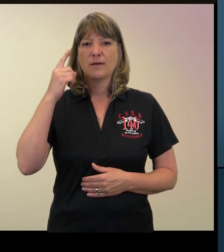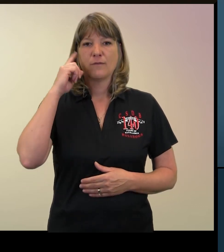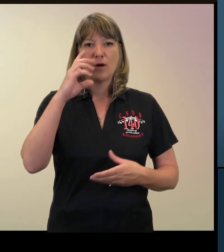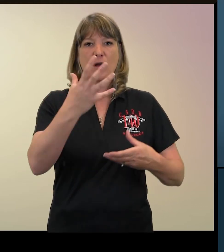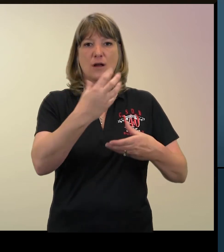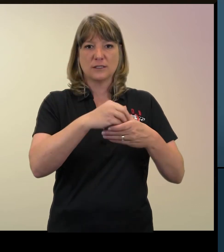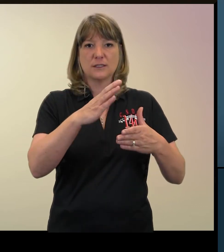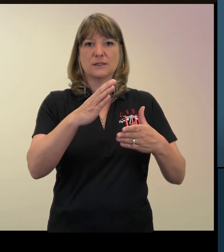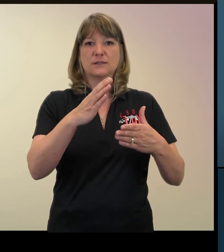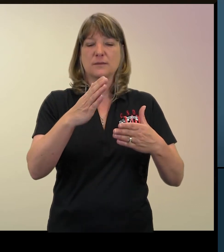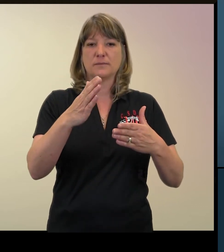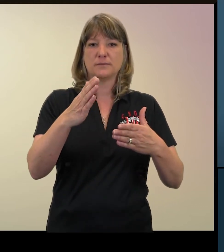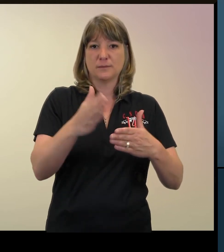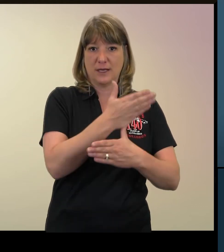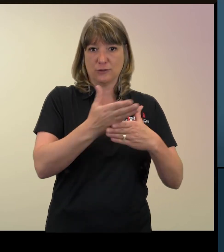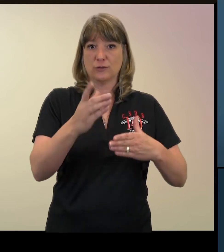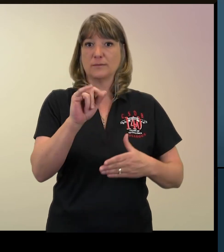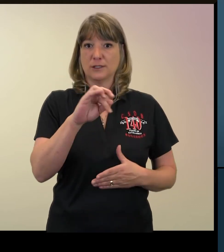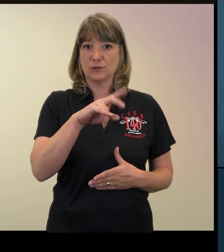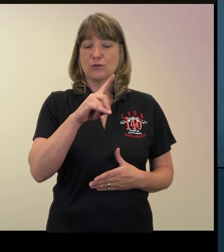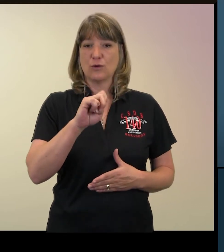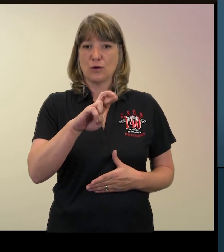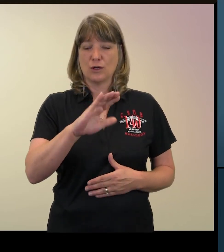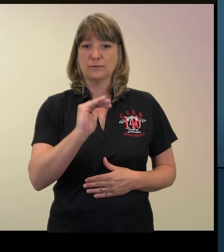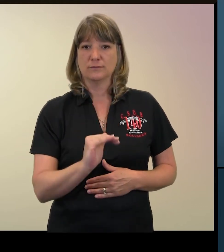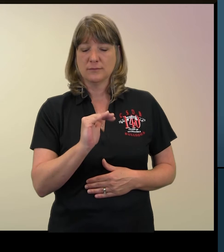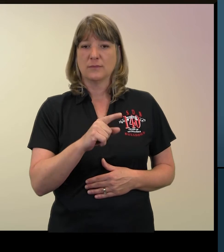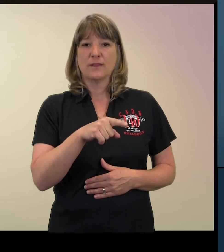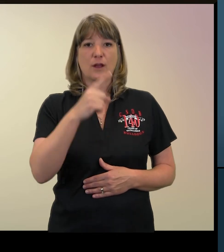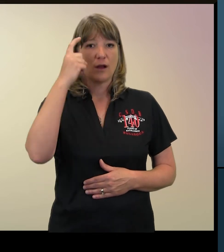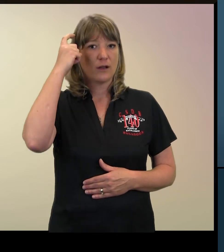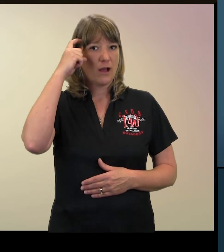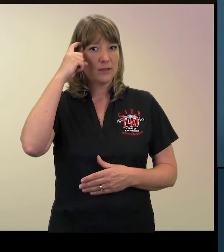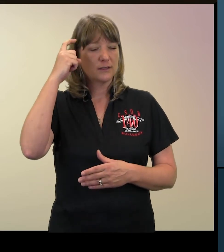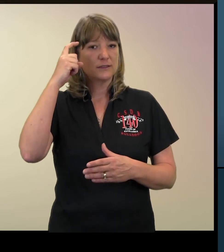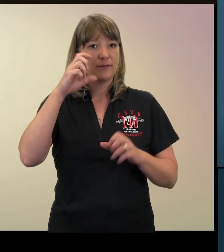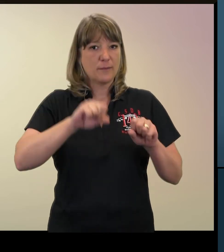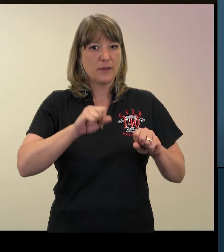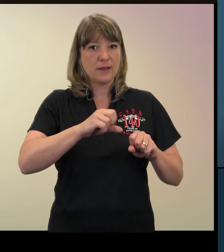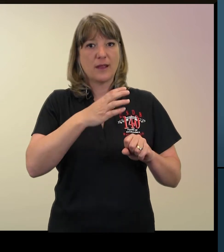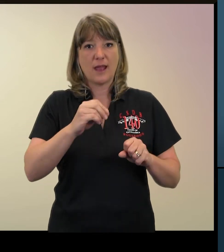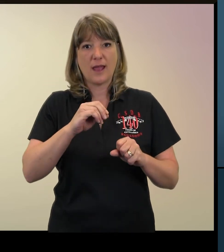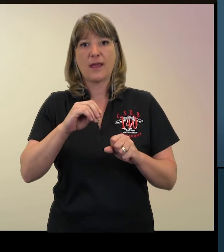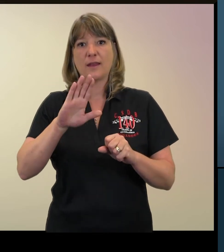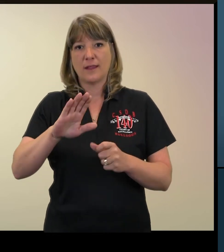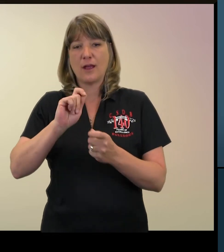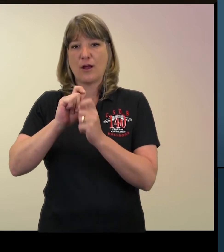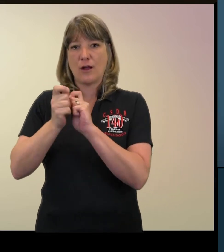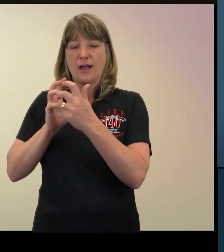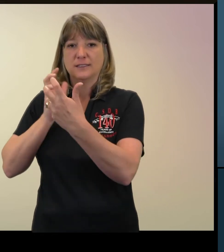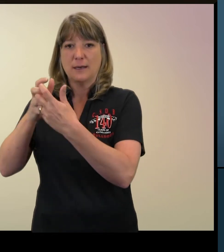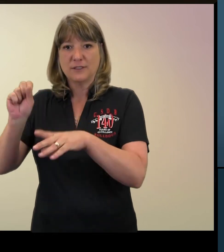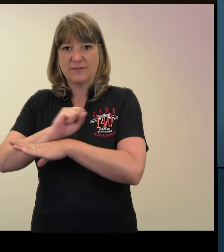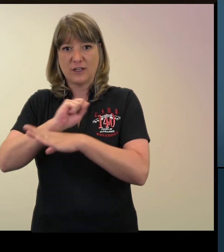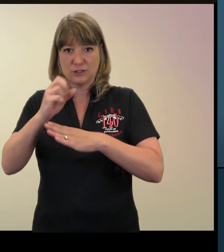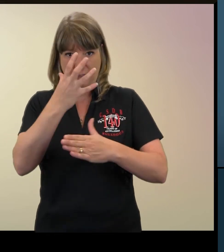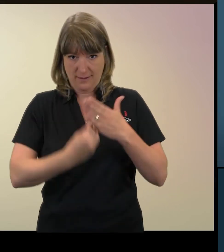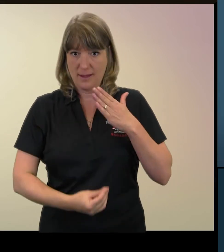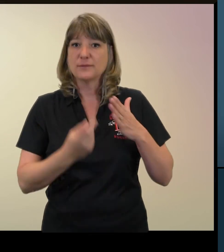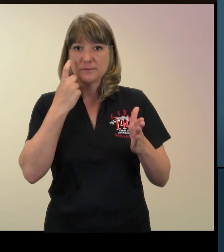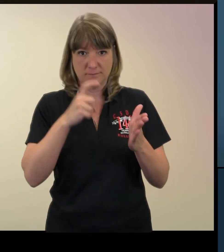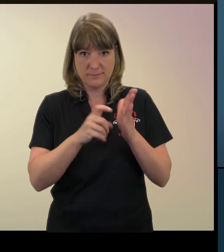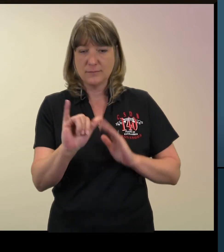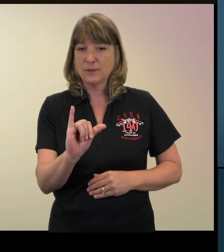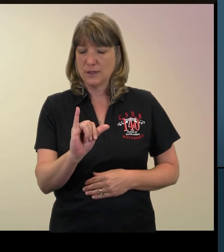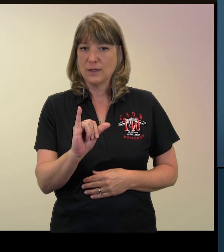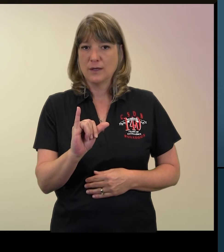In children with an autism spectrum disorder, we often also see gaps between their cognitive abilities and their adaptive functioning.